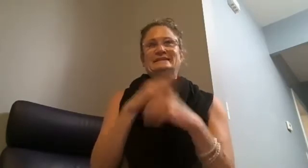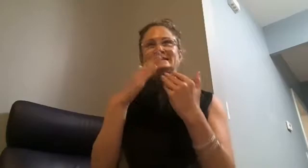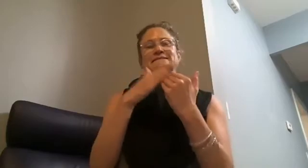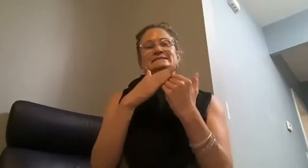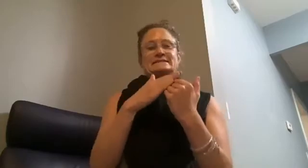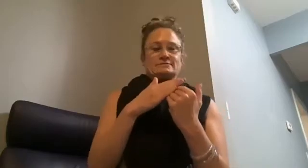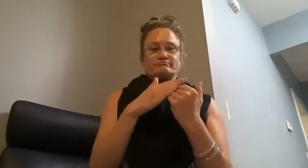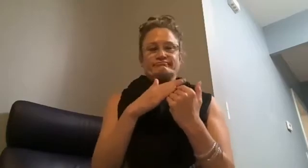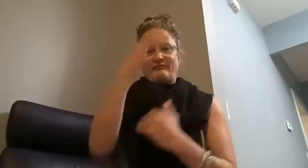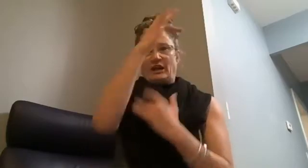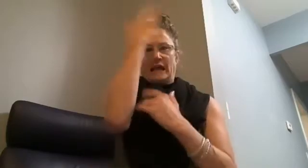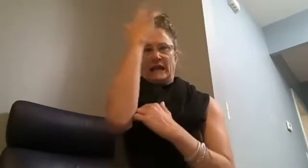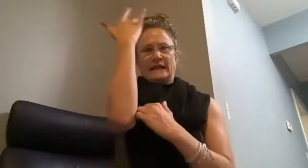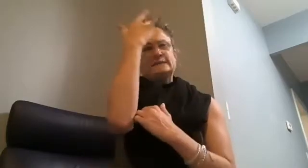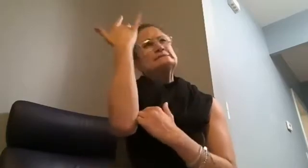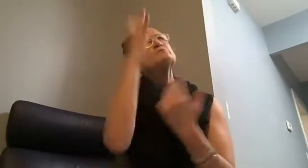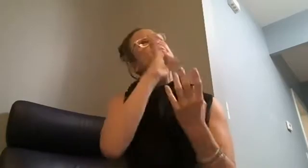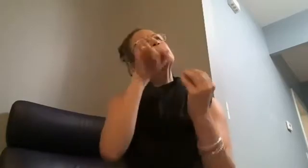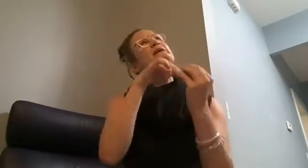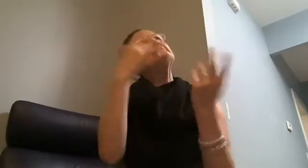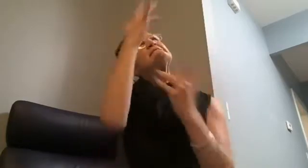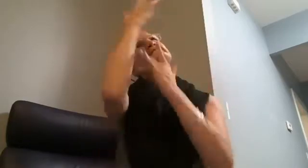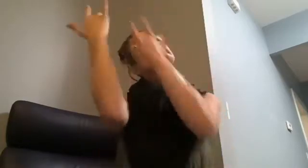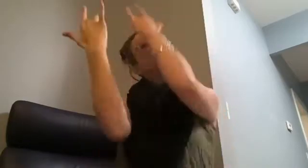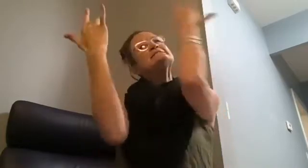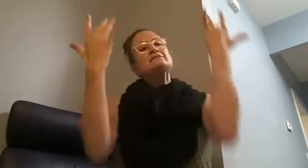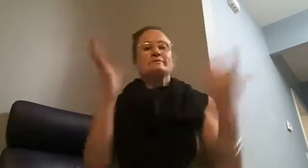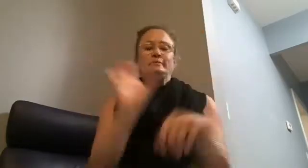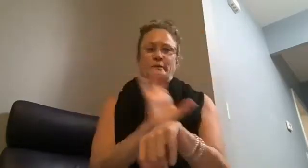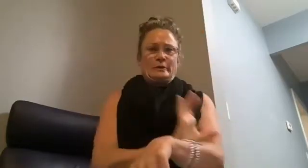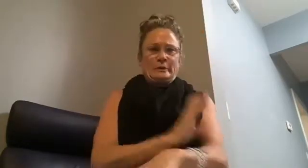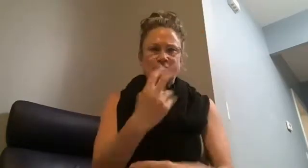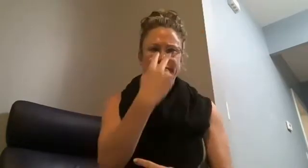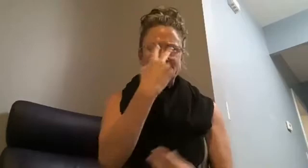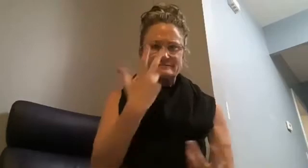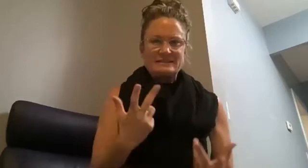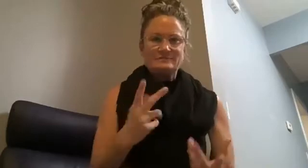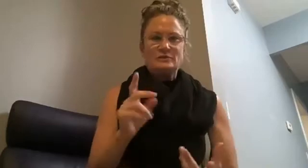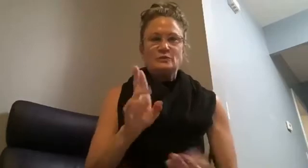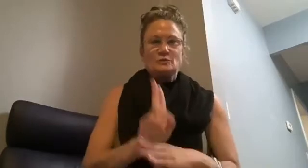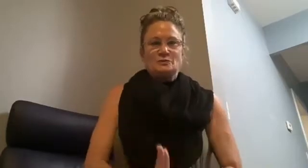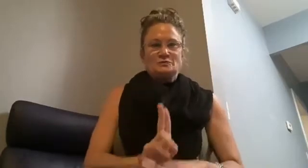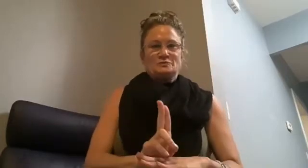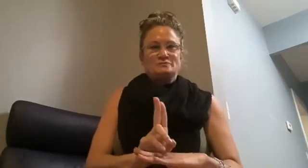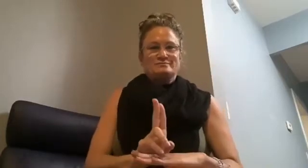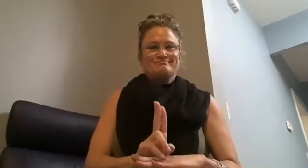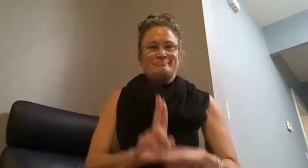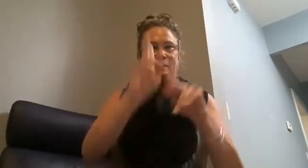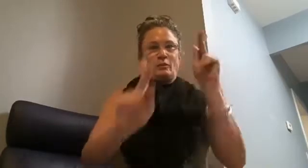what the hell you're talking about for some reason when you're just dealing with a computer screen as opposed to real people. And it's also interesting in the sense that